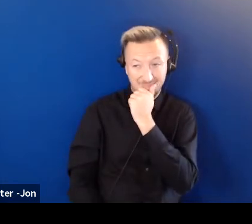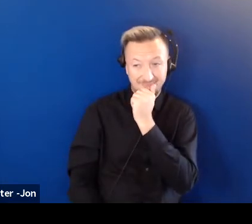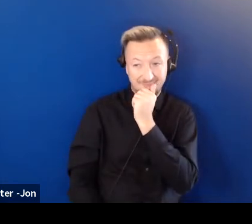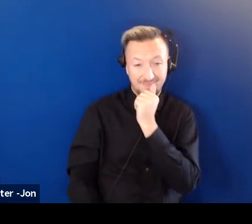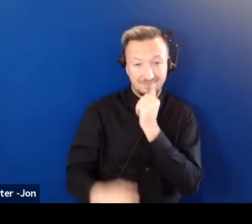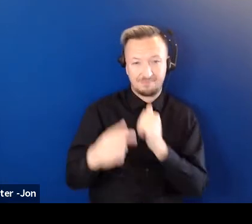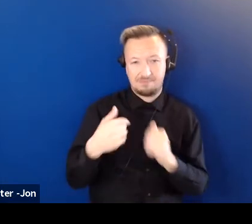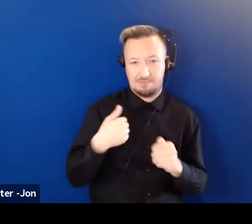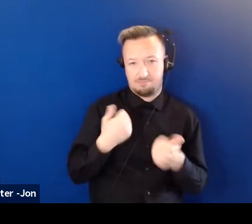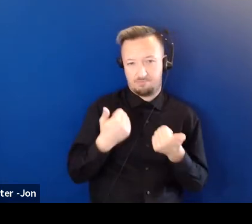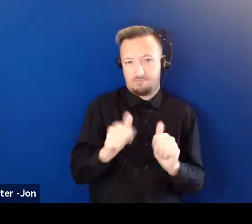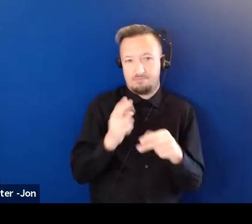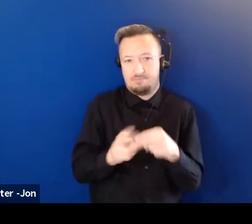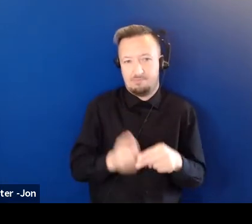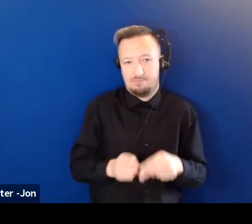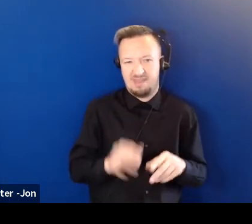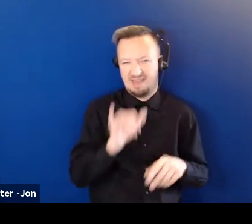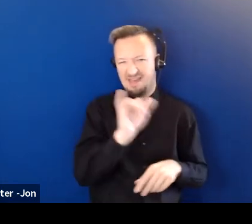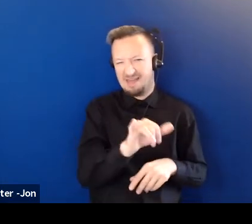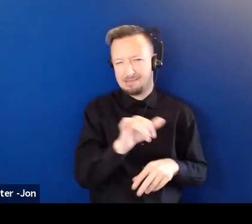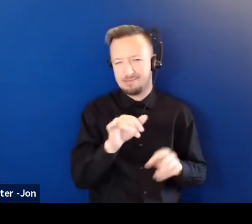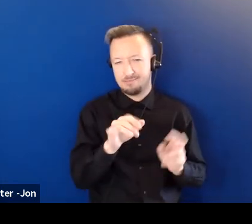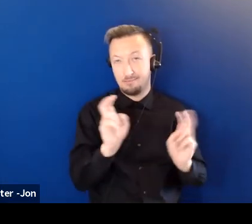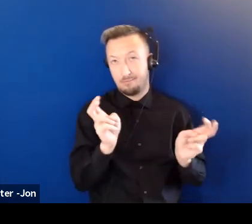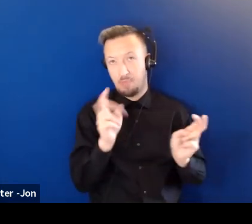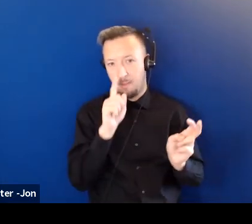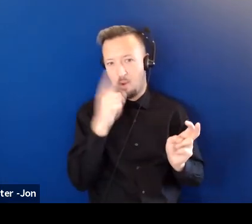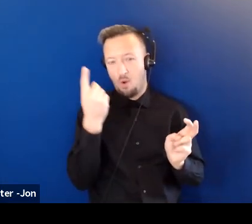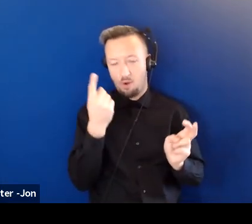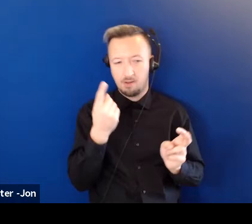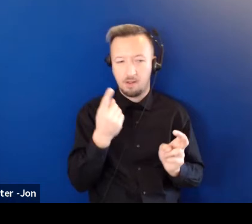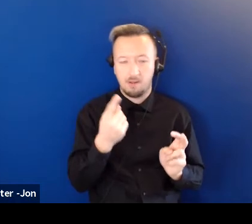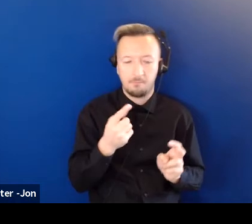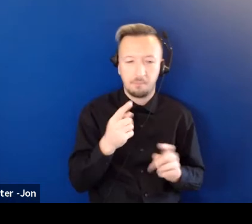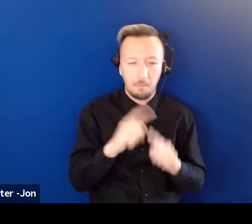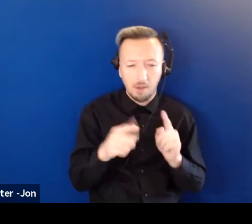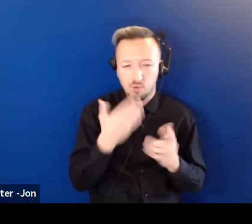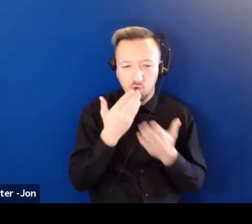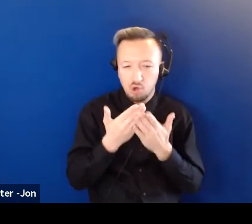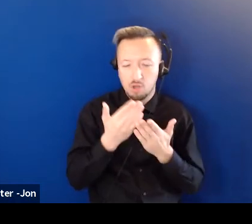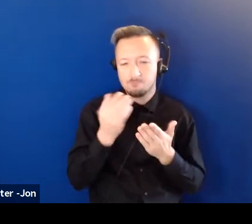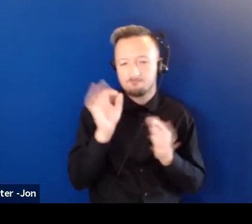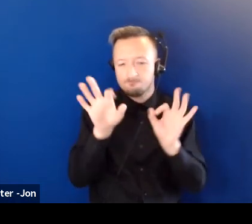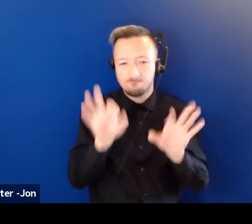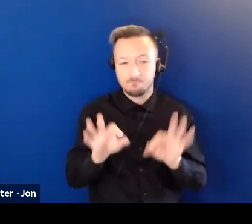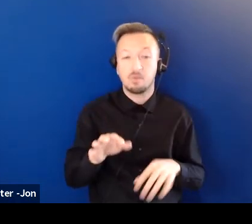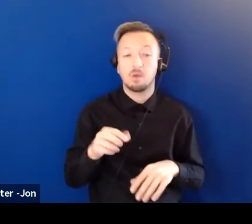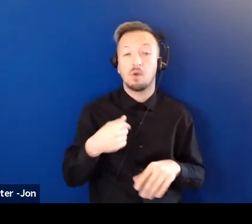brief because I know this is kind of the boring stuff, but the nuts and bolts are helpful. So like I said, we're serving youth